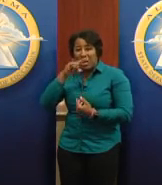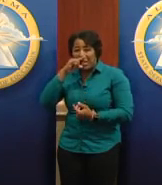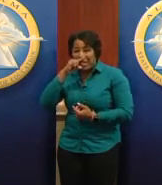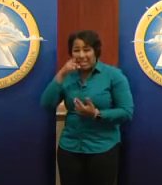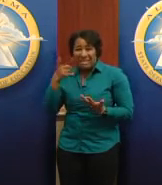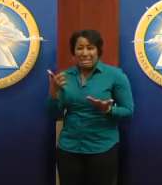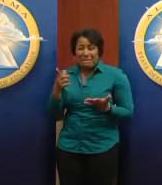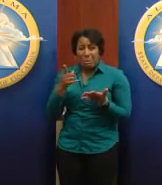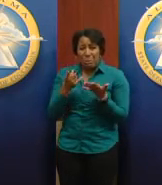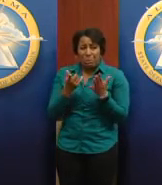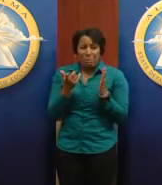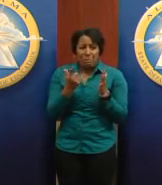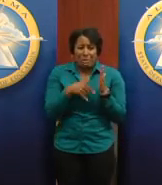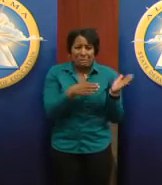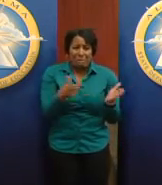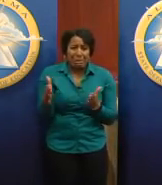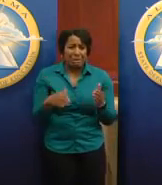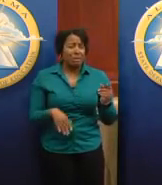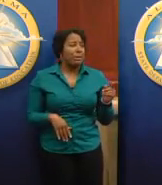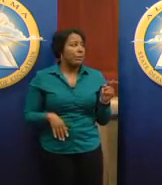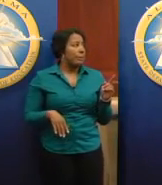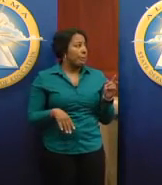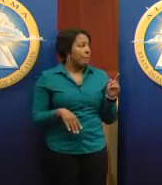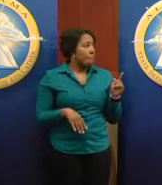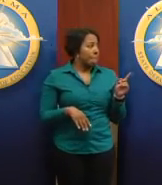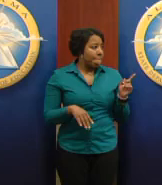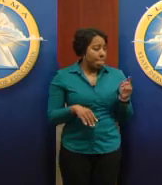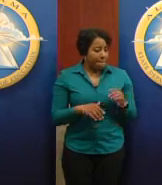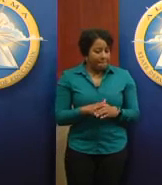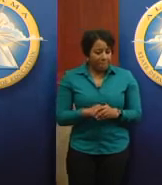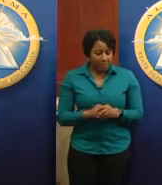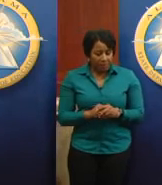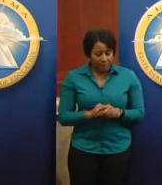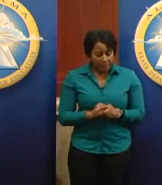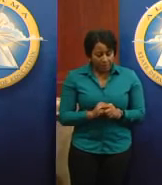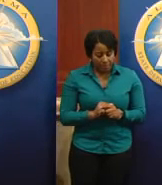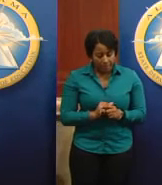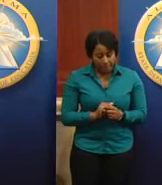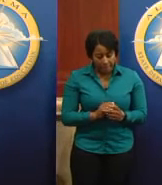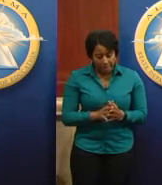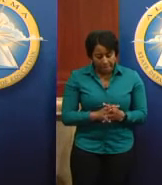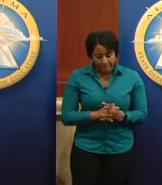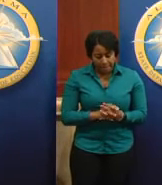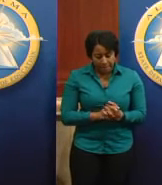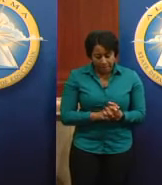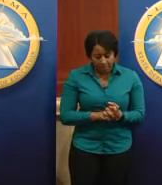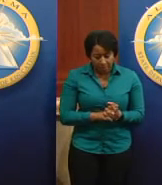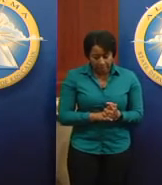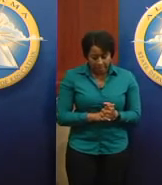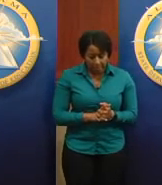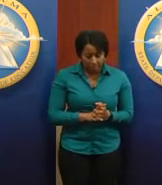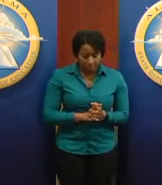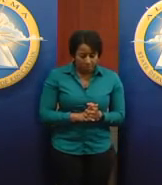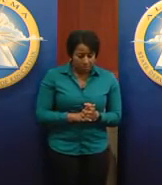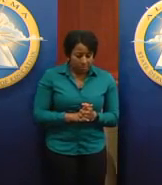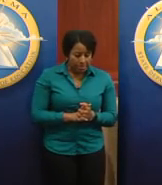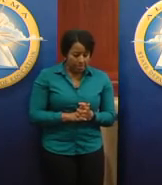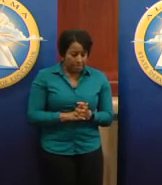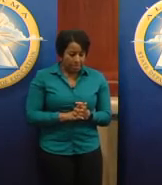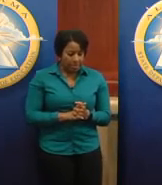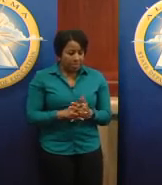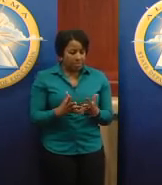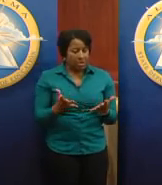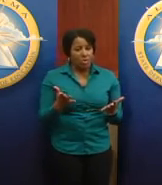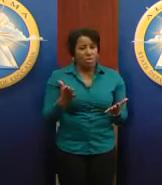So I would have to say first, I don't think I have any greater concern about an outbreak related to the school bus than